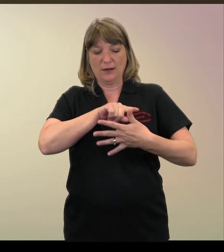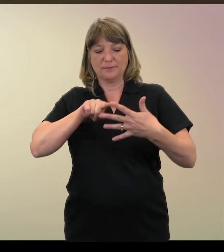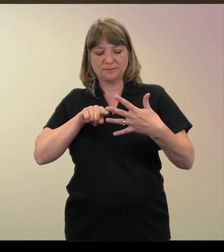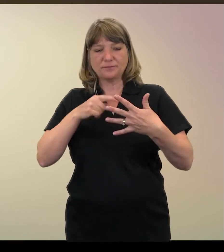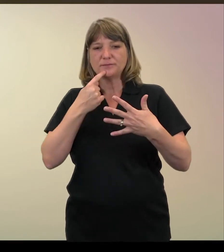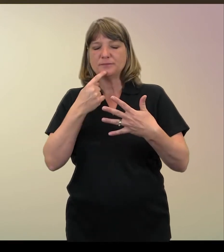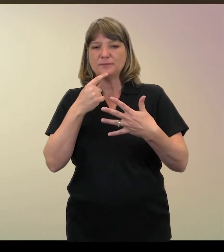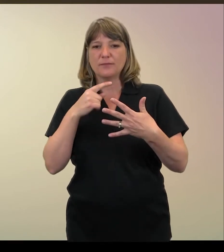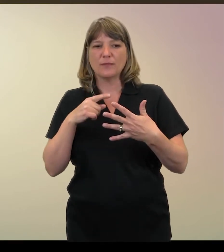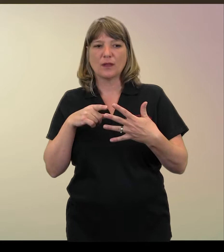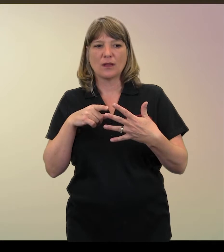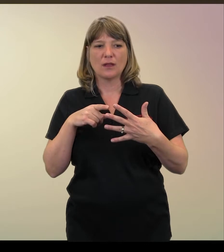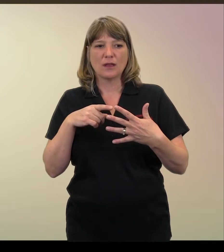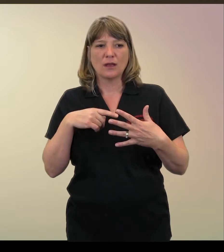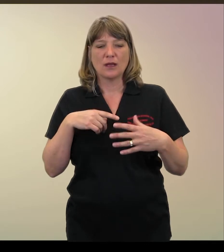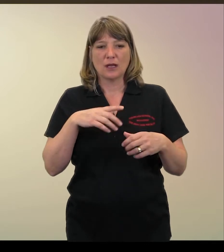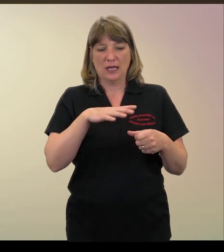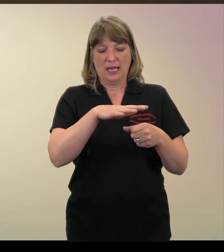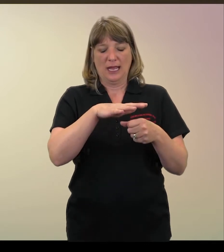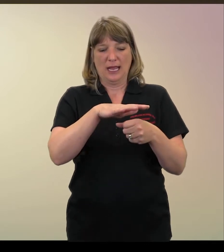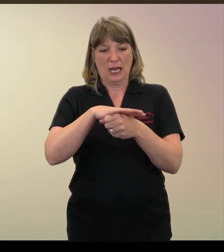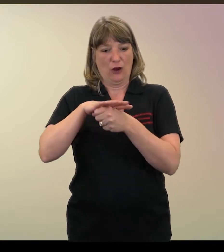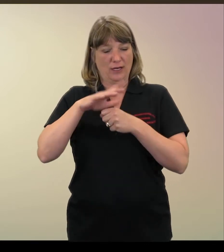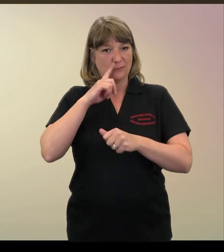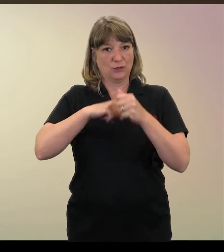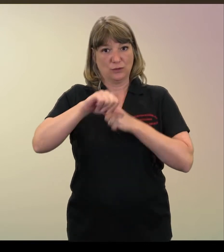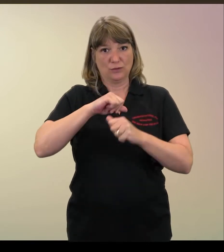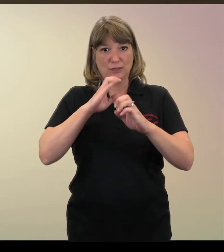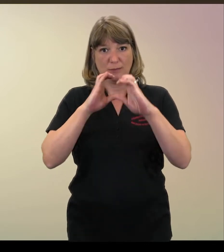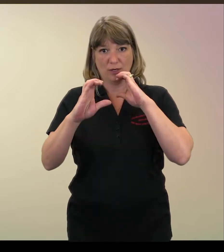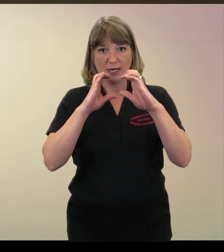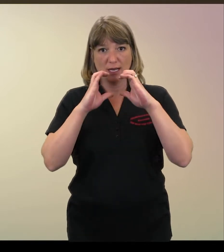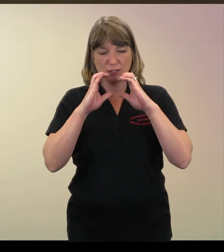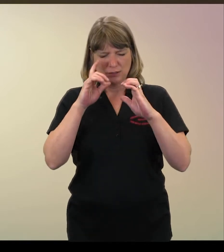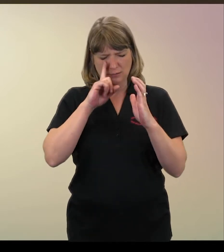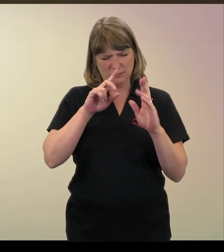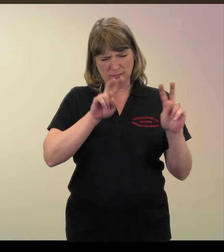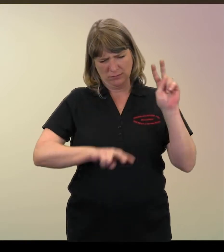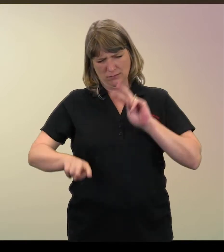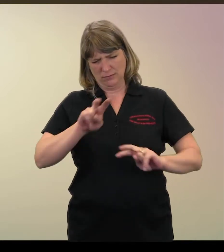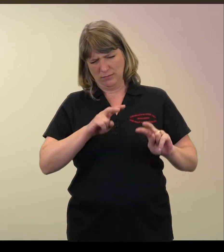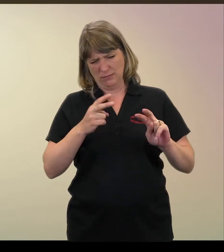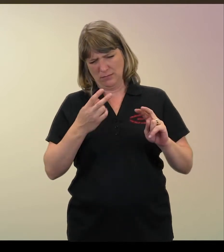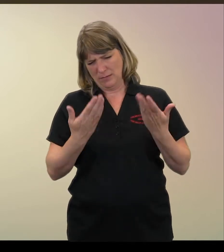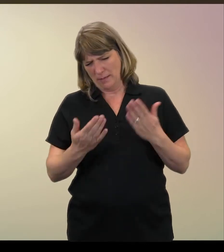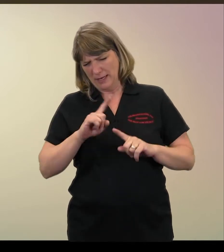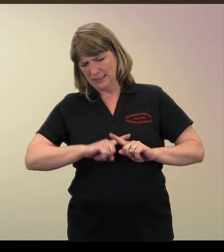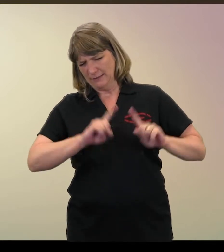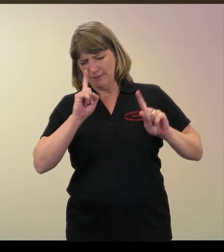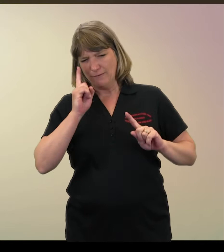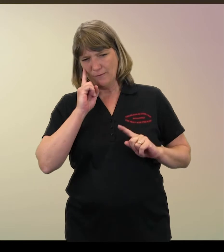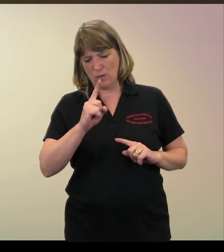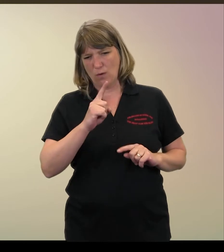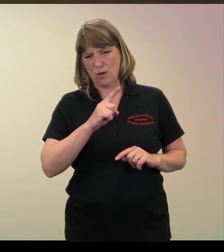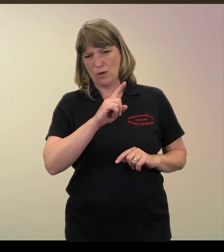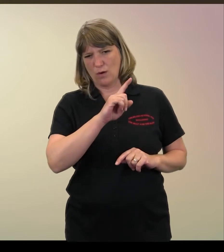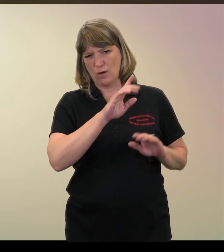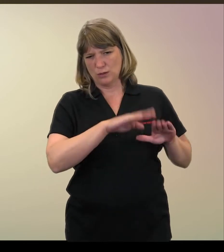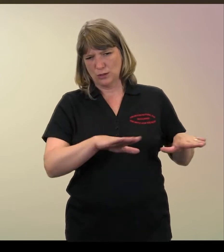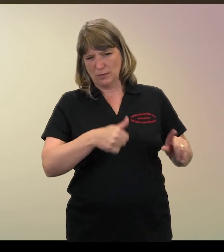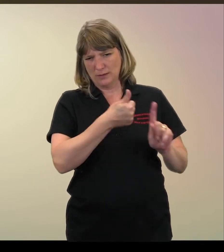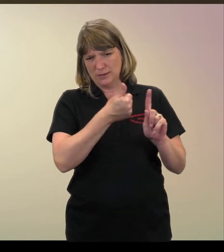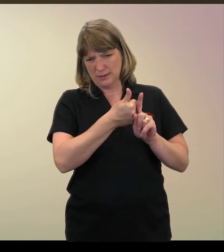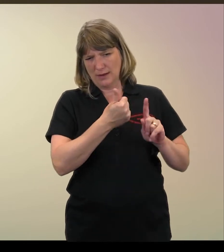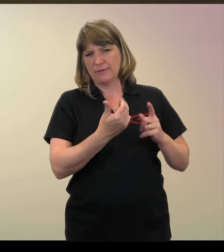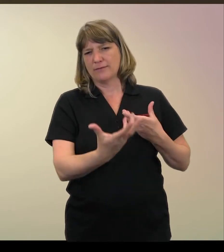The criteria also indicates that those areas of social communication that we're looking for that might be different for children